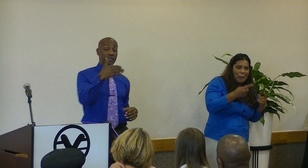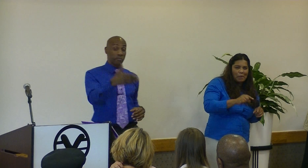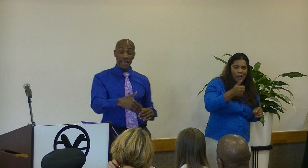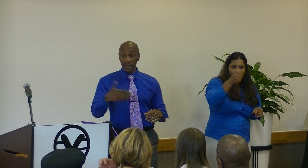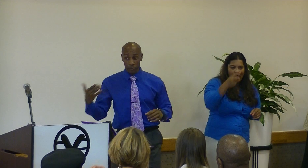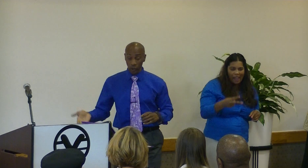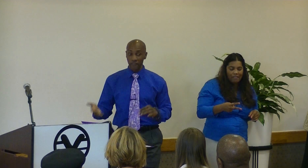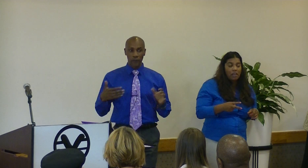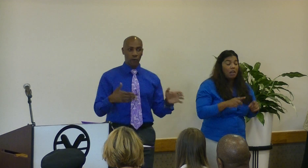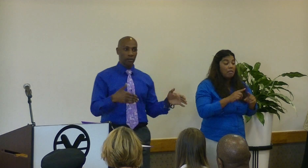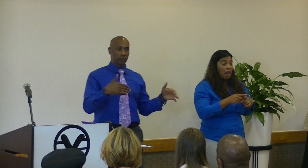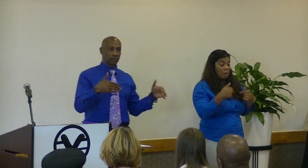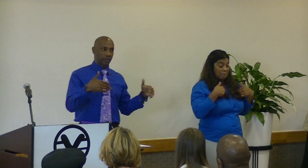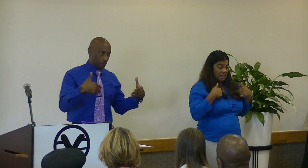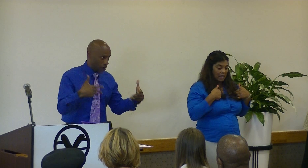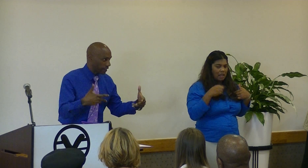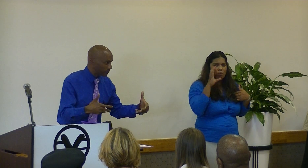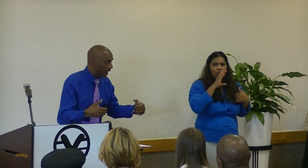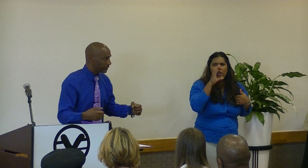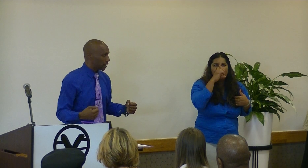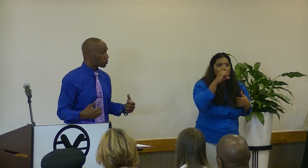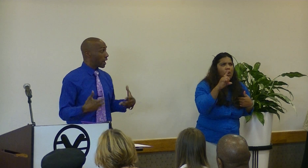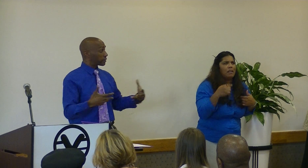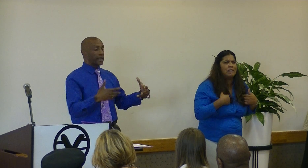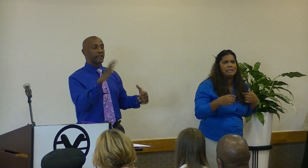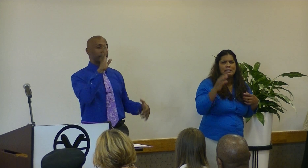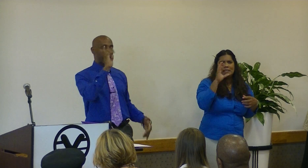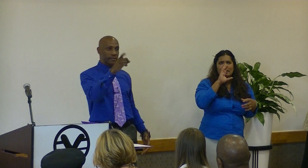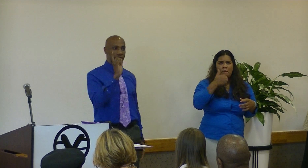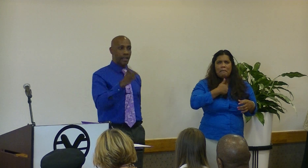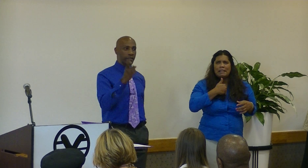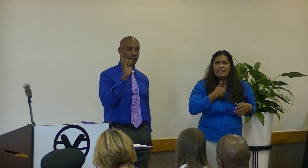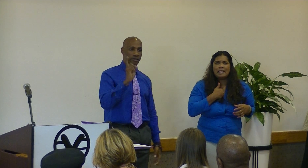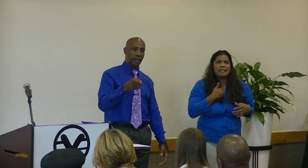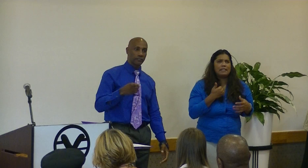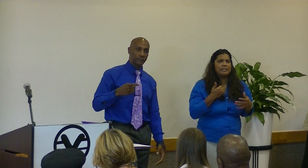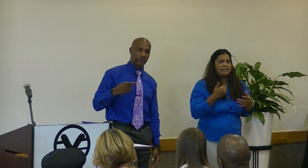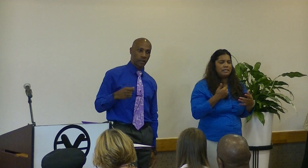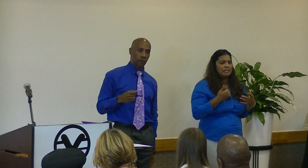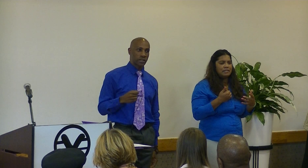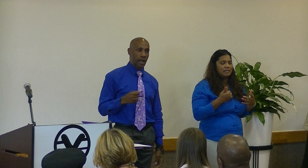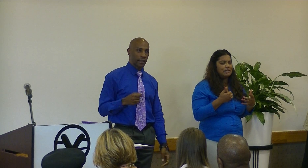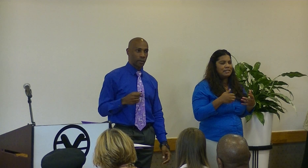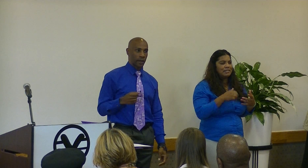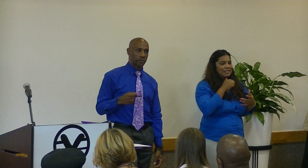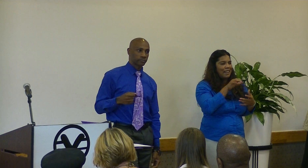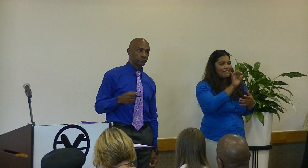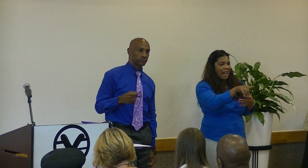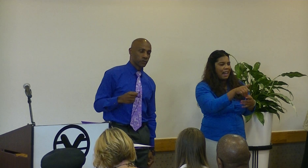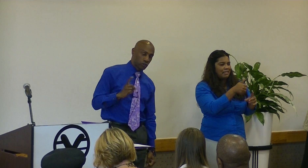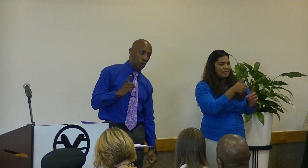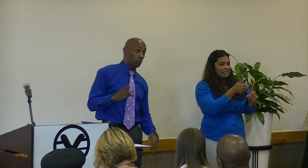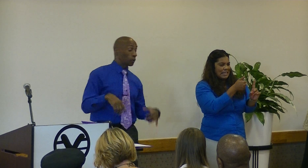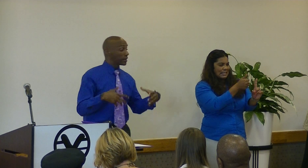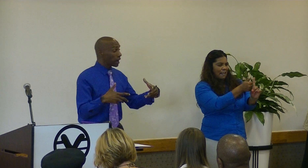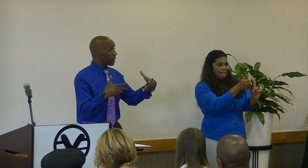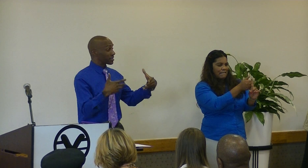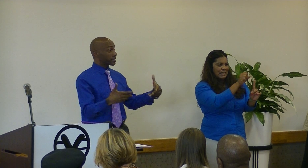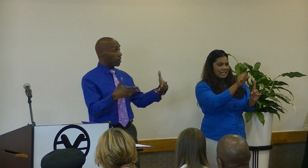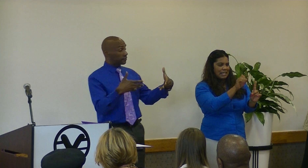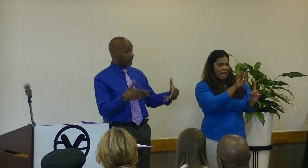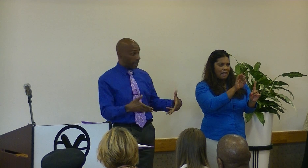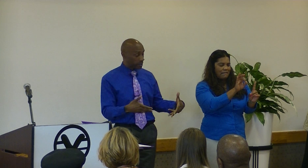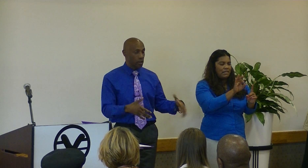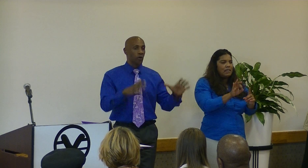Or is the me that I'm looking for, that I'm trying to find, that's not the self that we're talking about. So when we talk